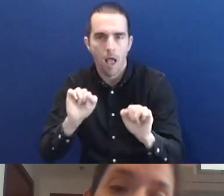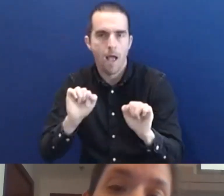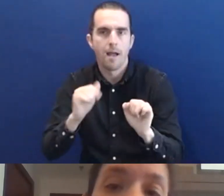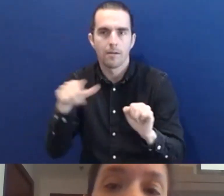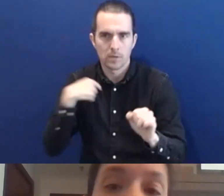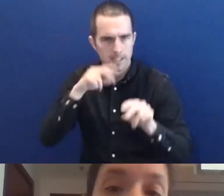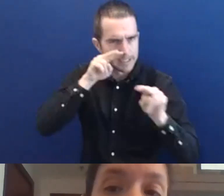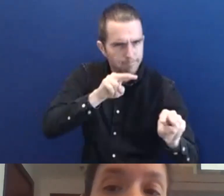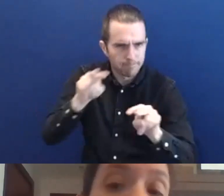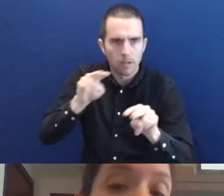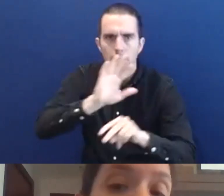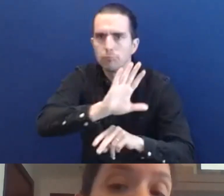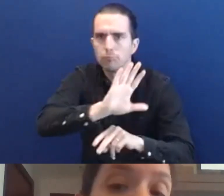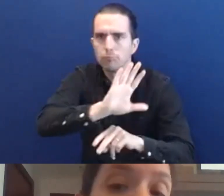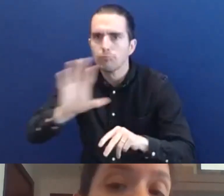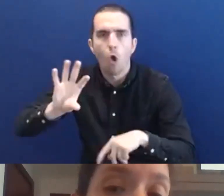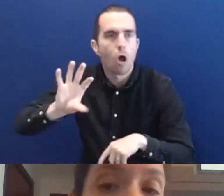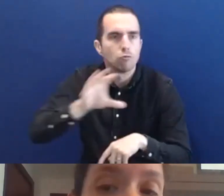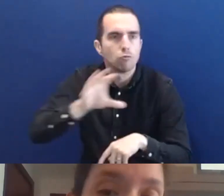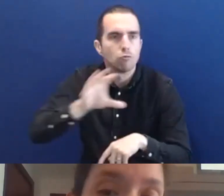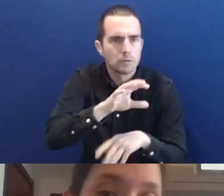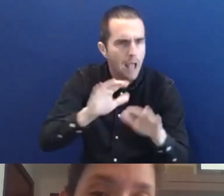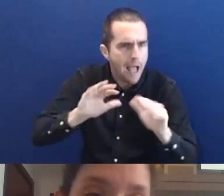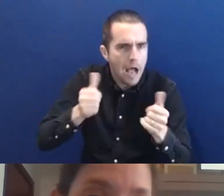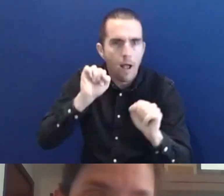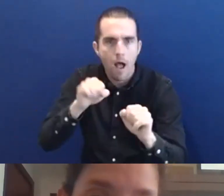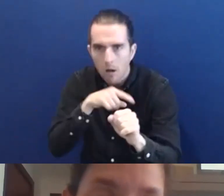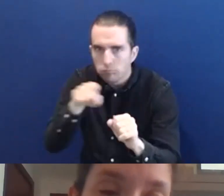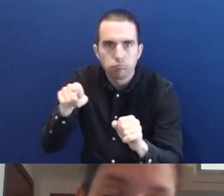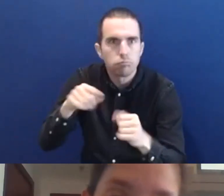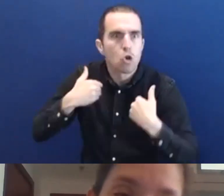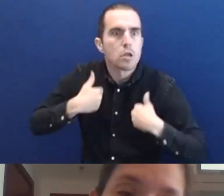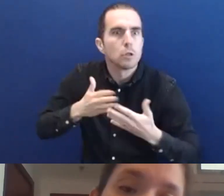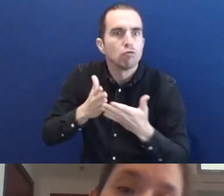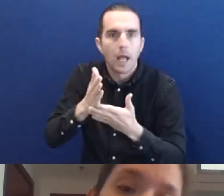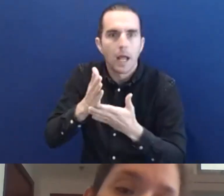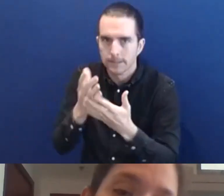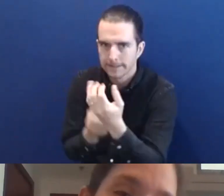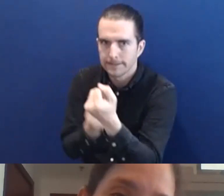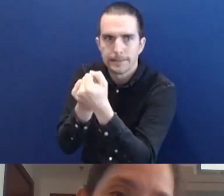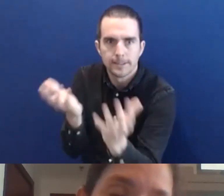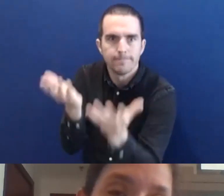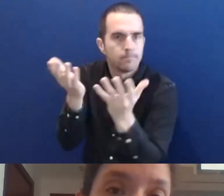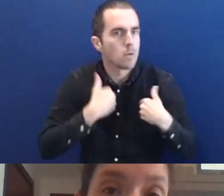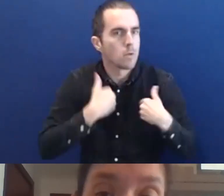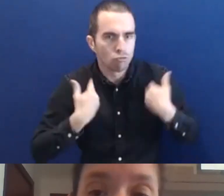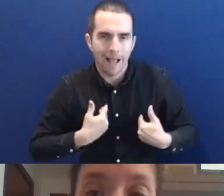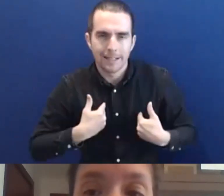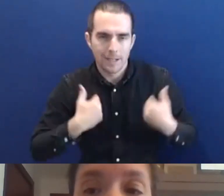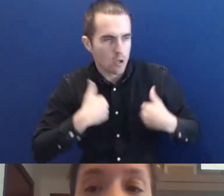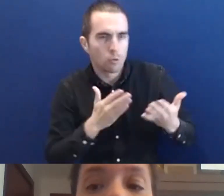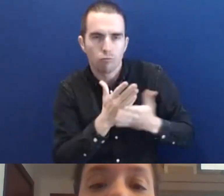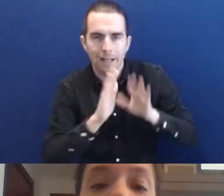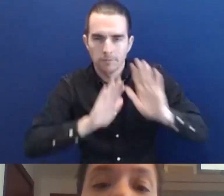countries around the world. So while our work is really focused on international advocacy, it's grounded on the demands from our